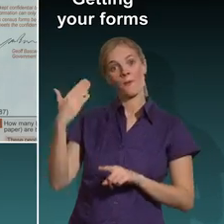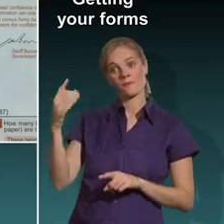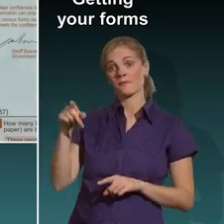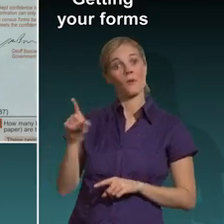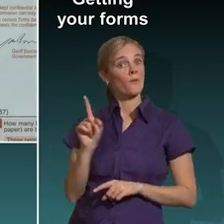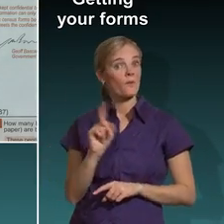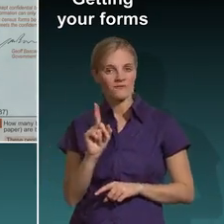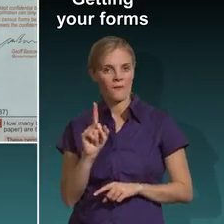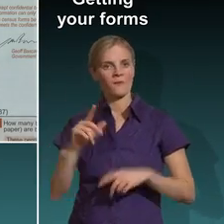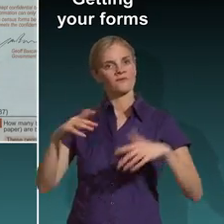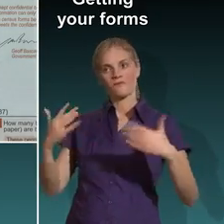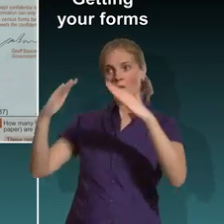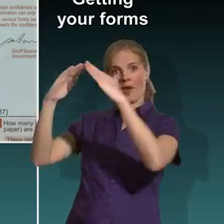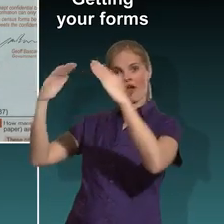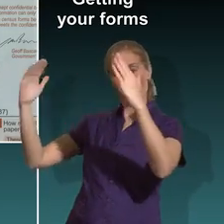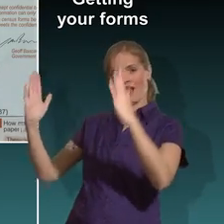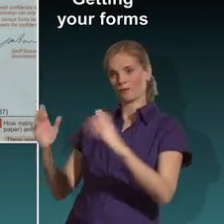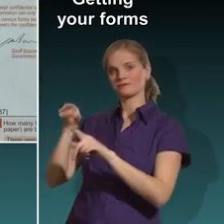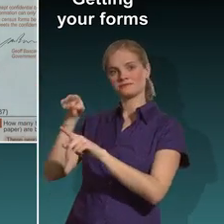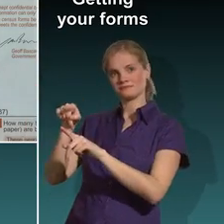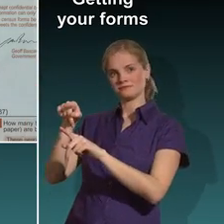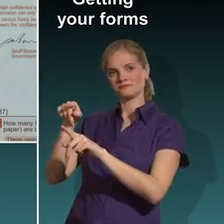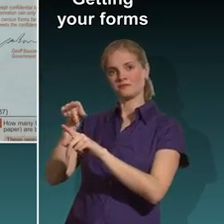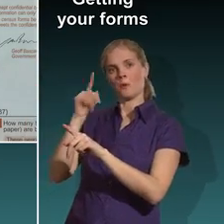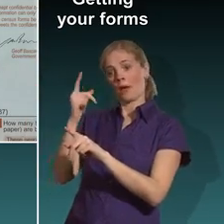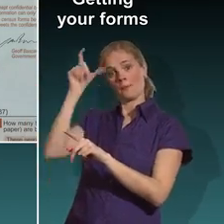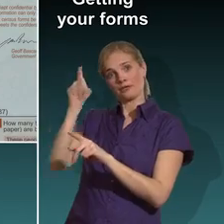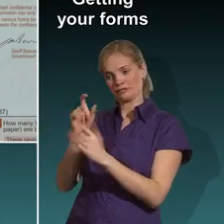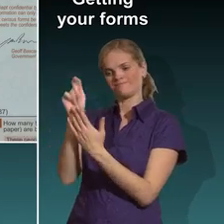The brown form is for the household.